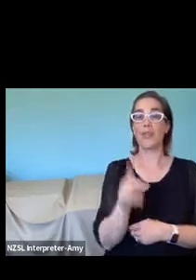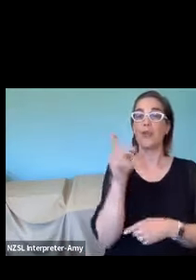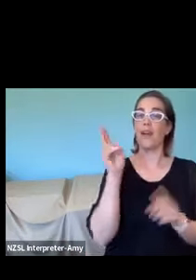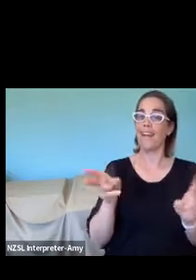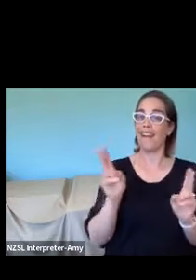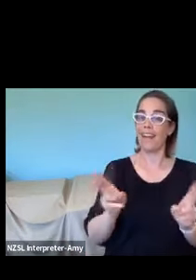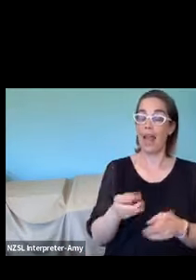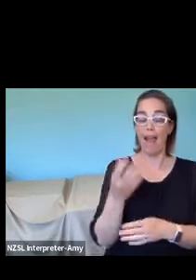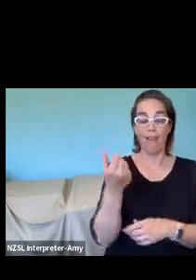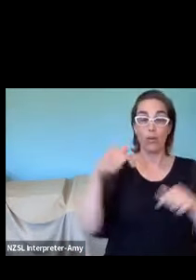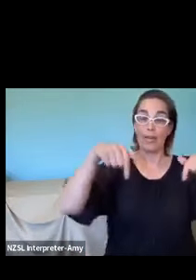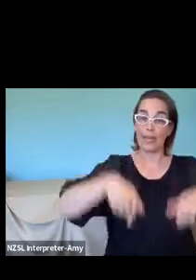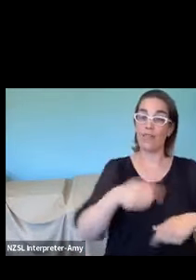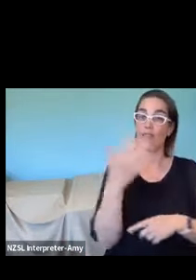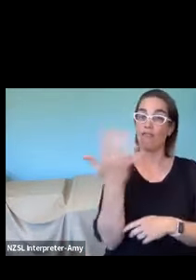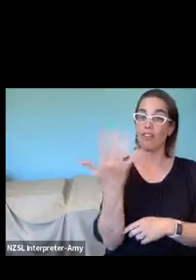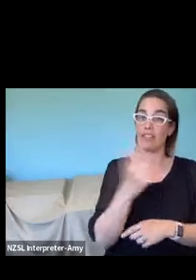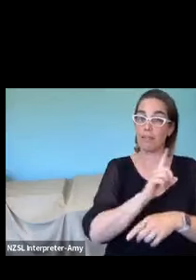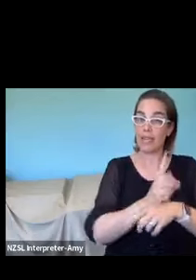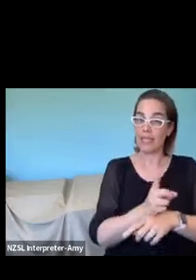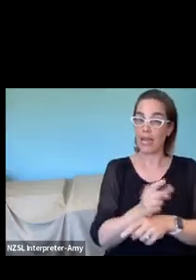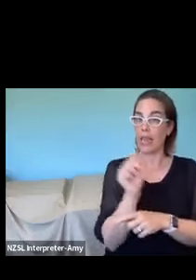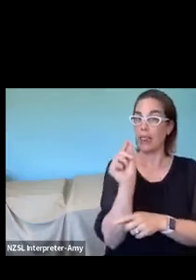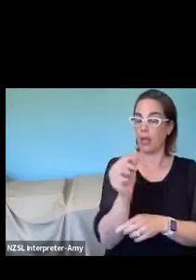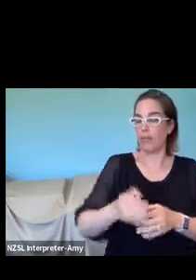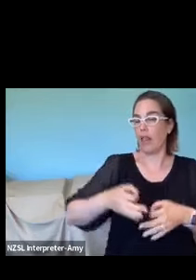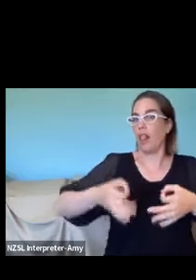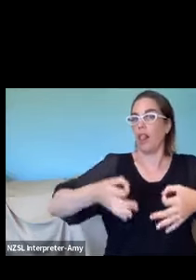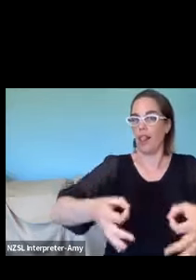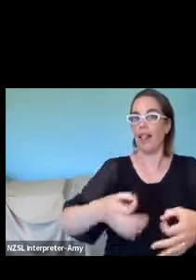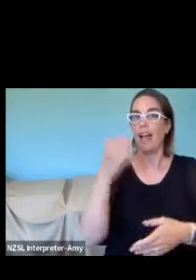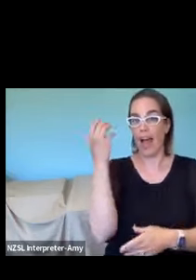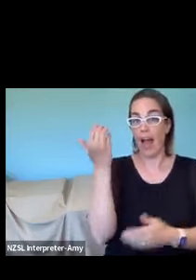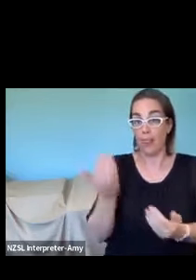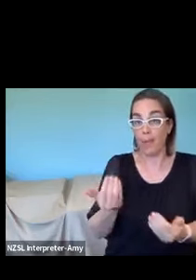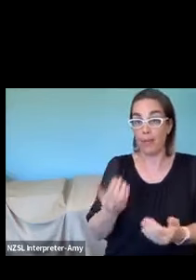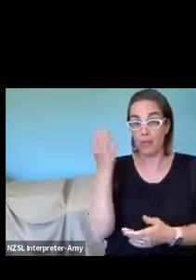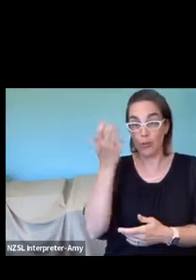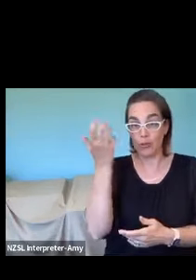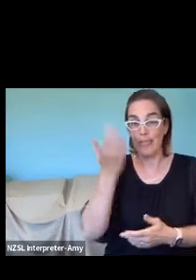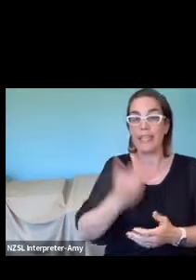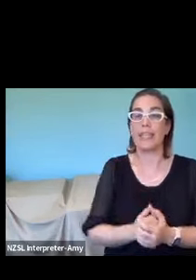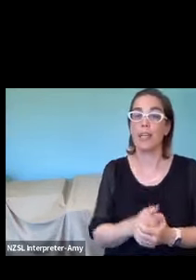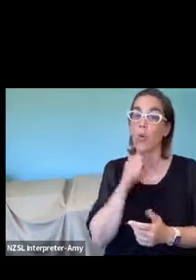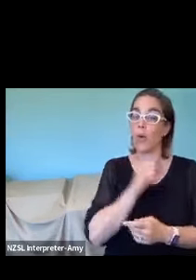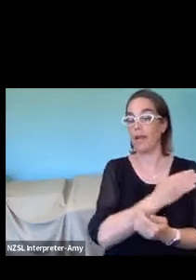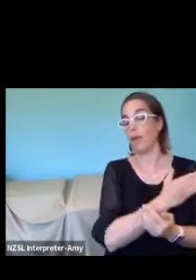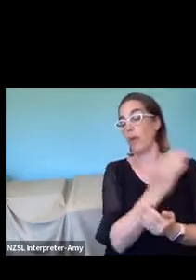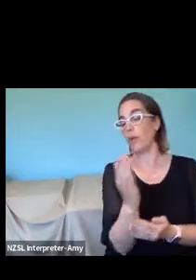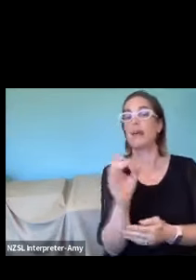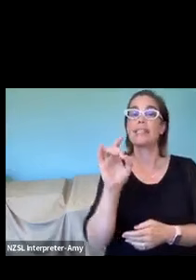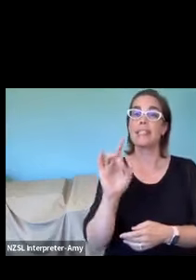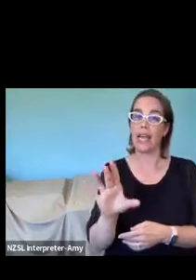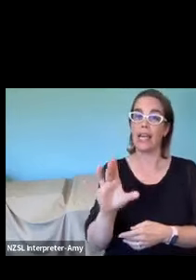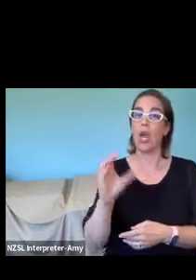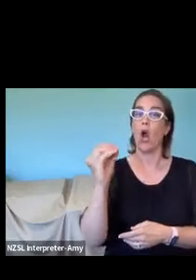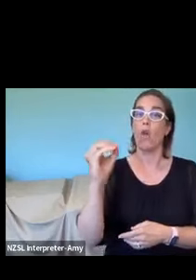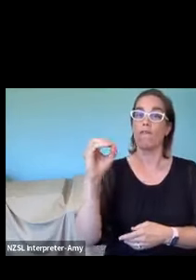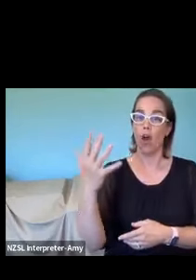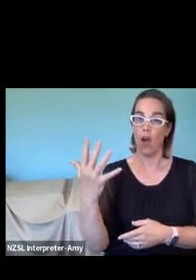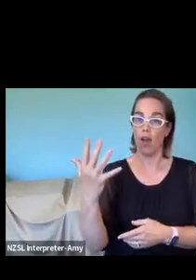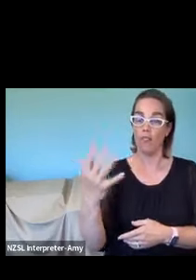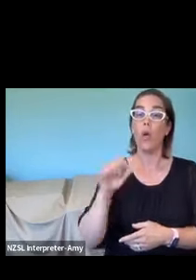for 15 minutes. We're running a little behind time, so we'll be going to 10:05. You still have a full 15 minutes to